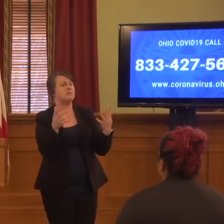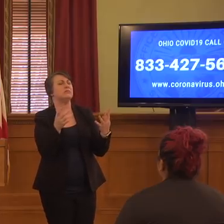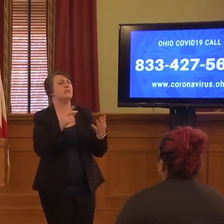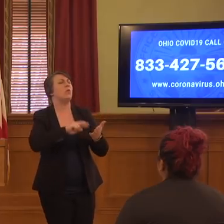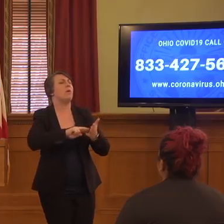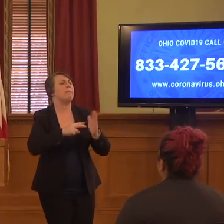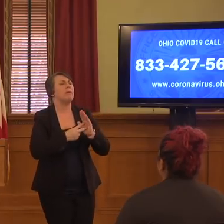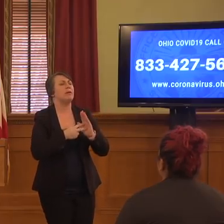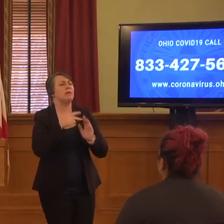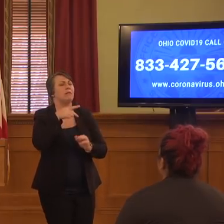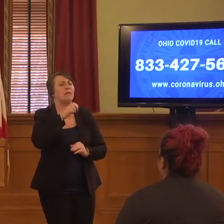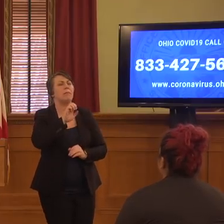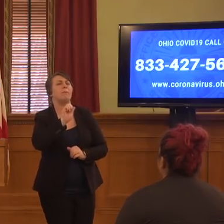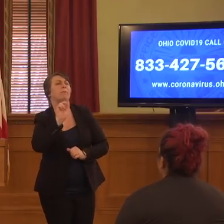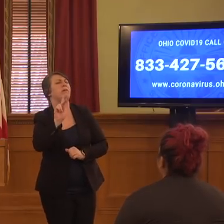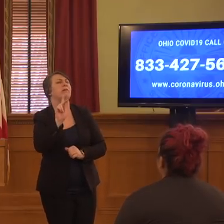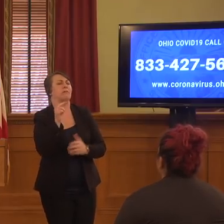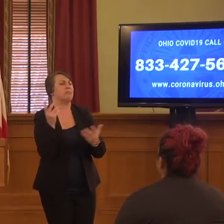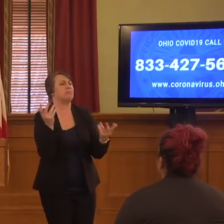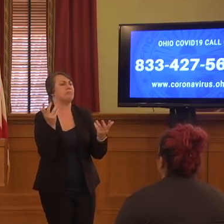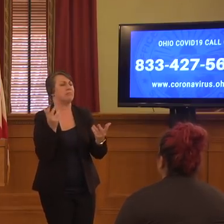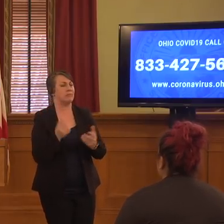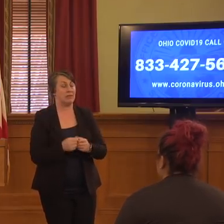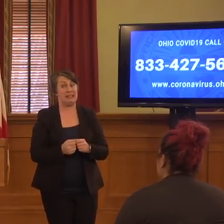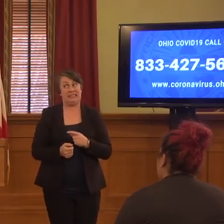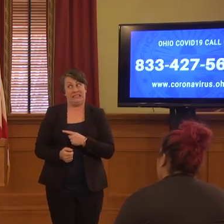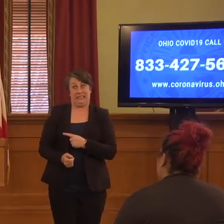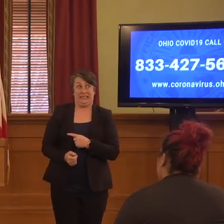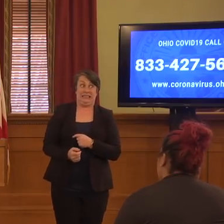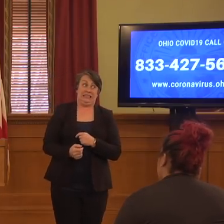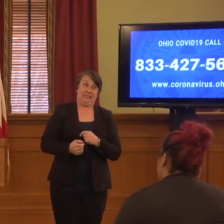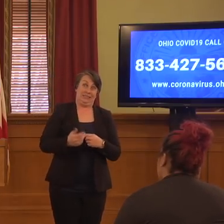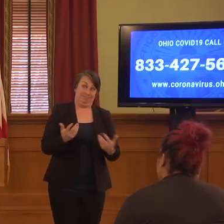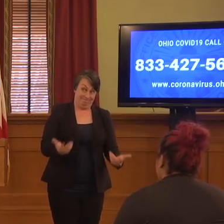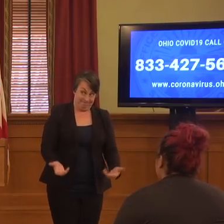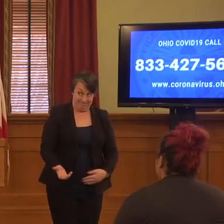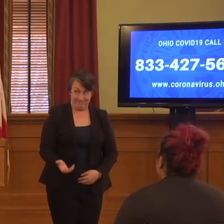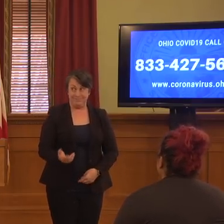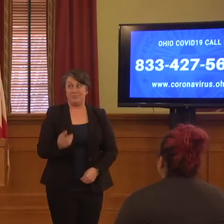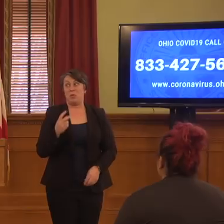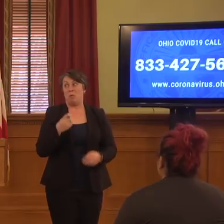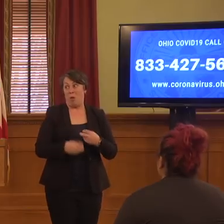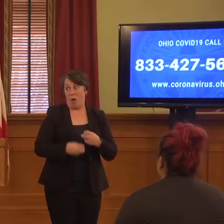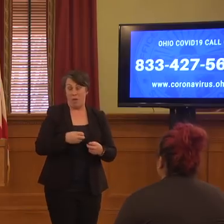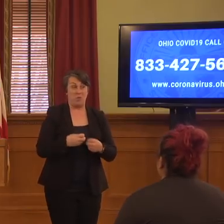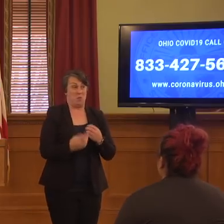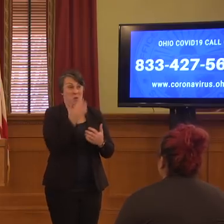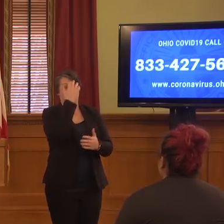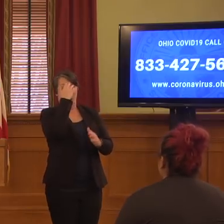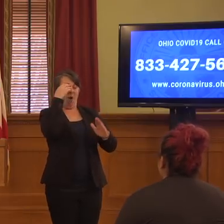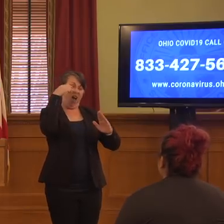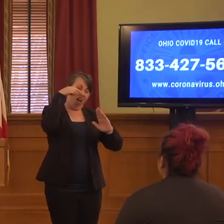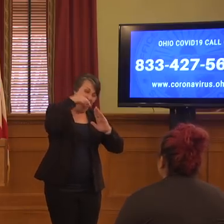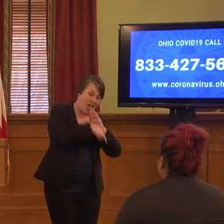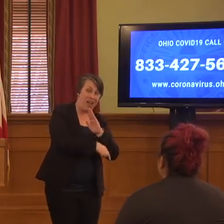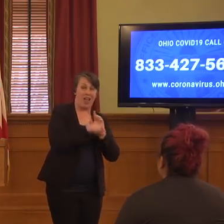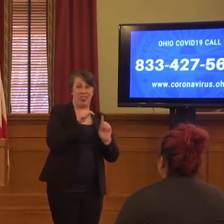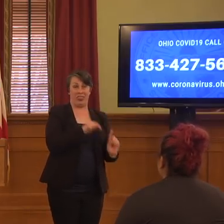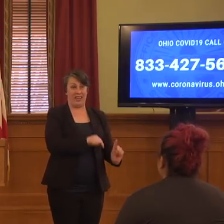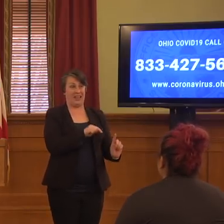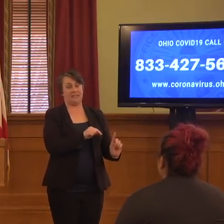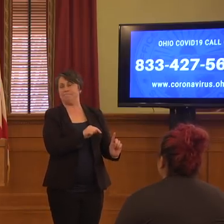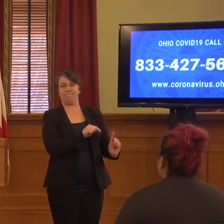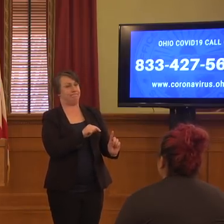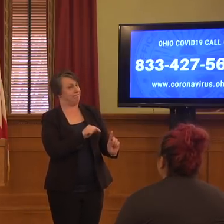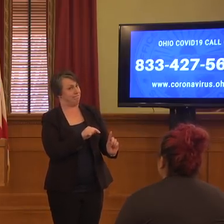You know, this is an evolving situation, and the science is ever evolving as in hourly. There are great minds at